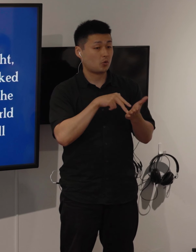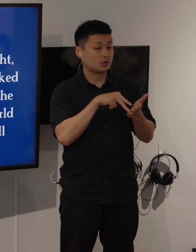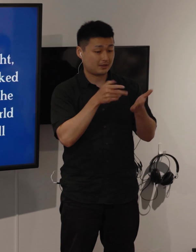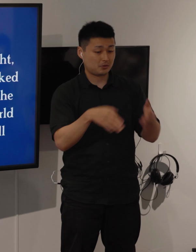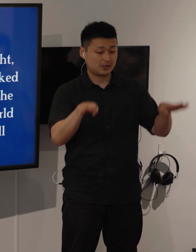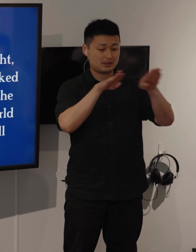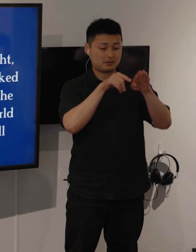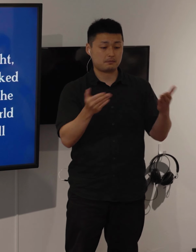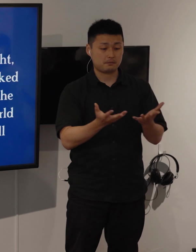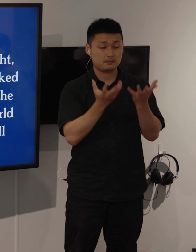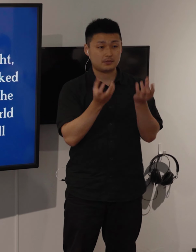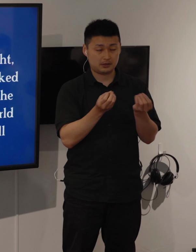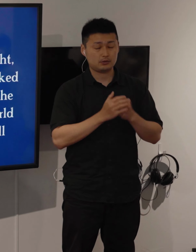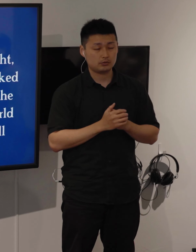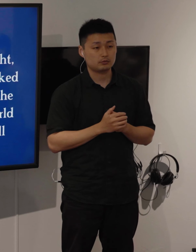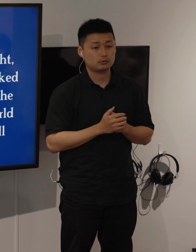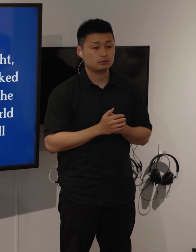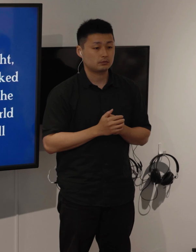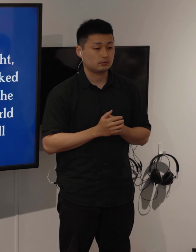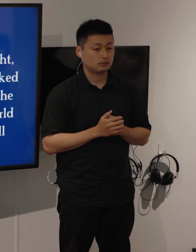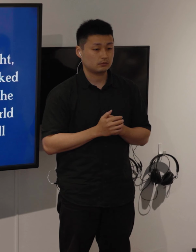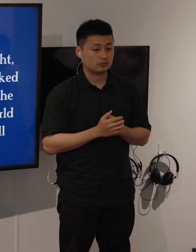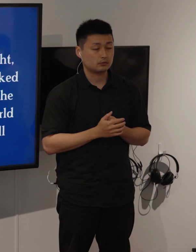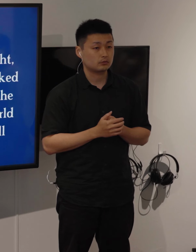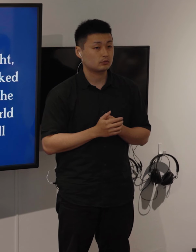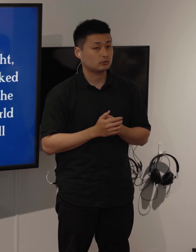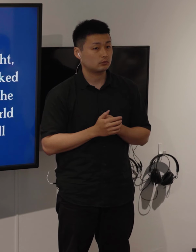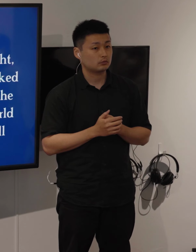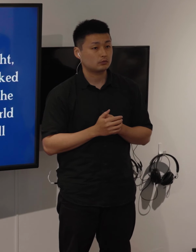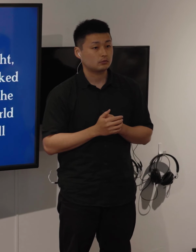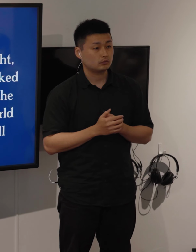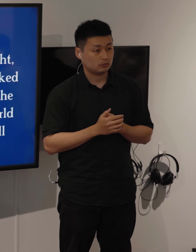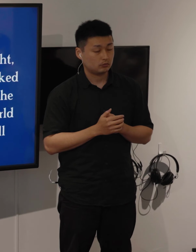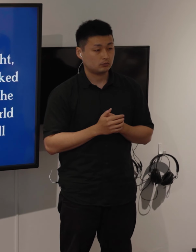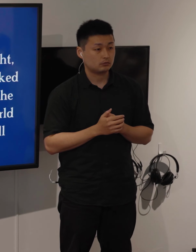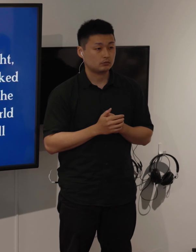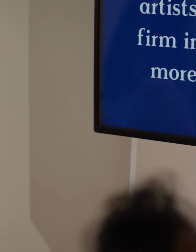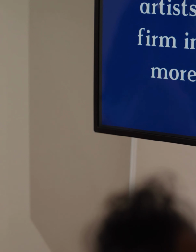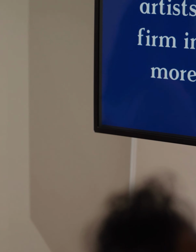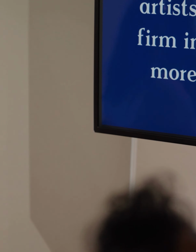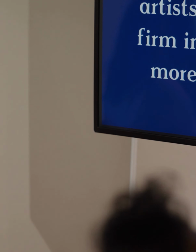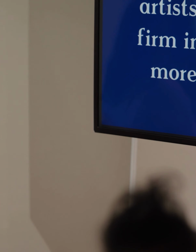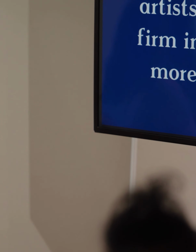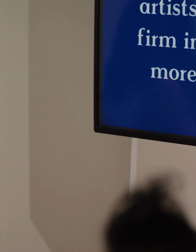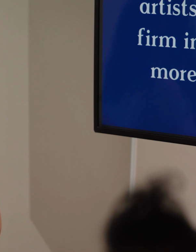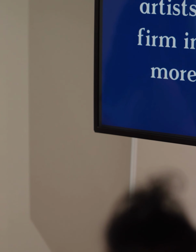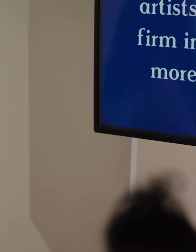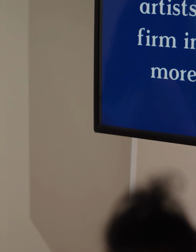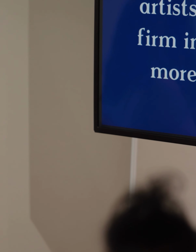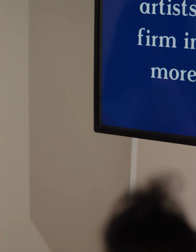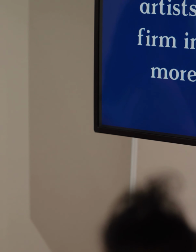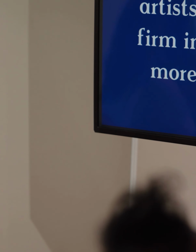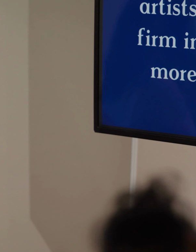world without someone like me or the other people in those places supporting them with everyday tasks. So with my